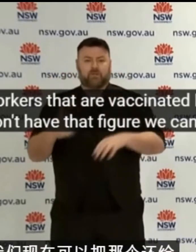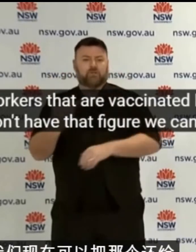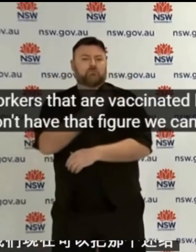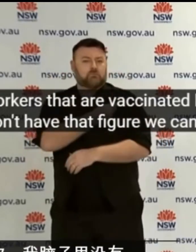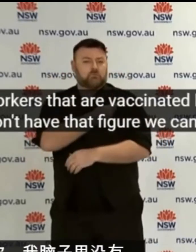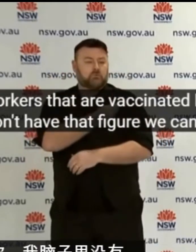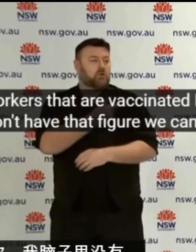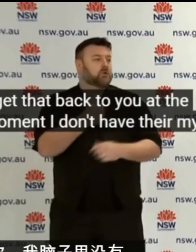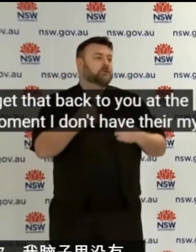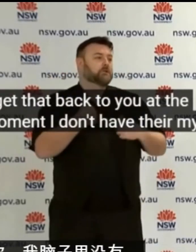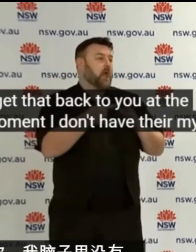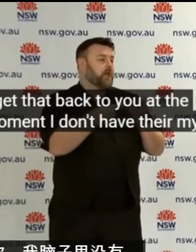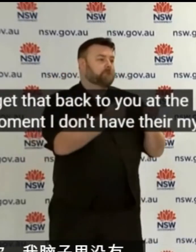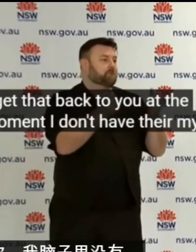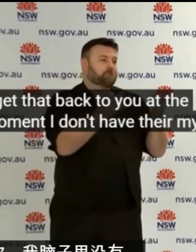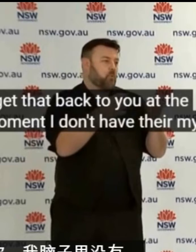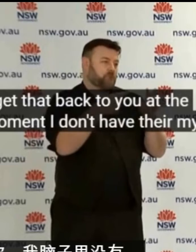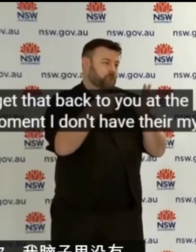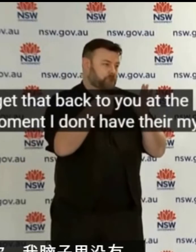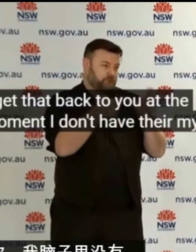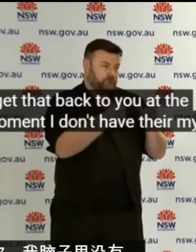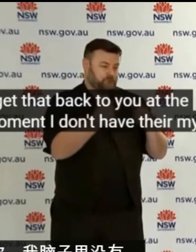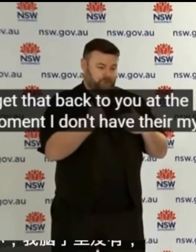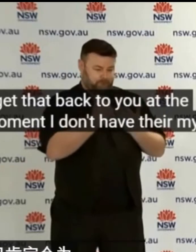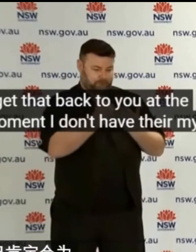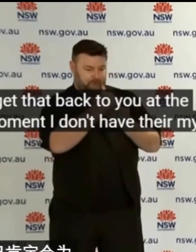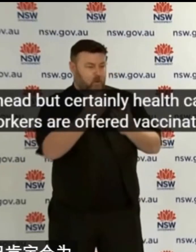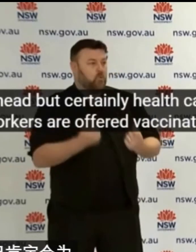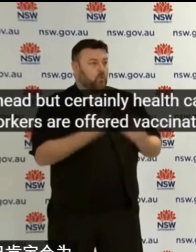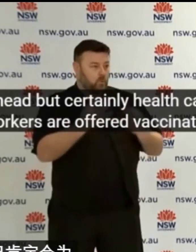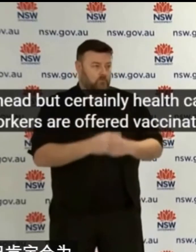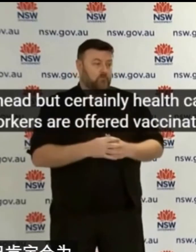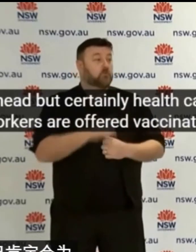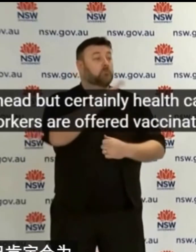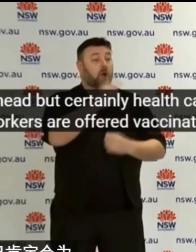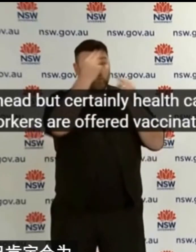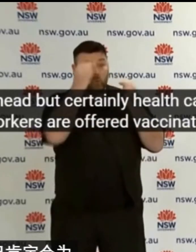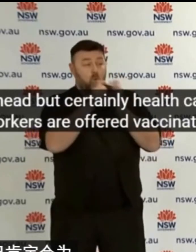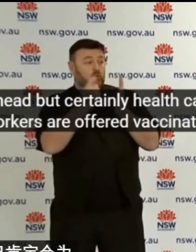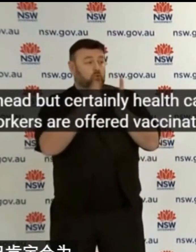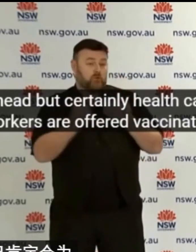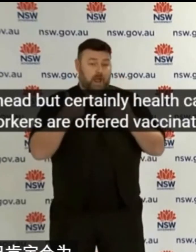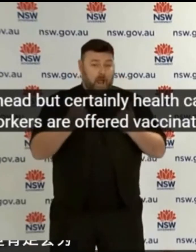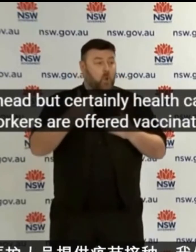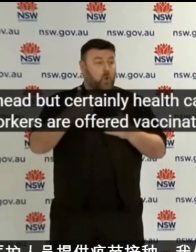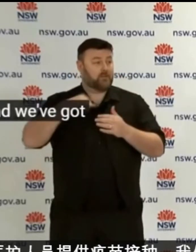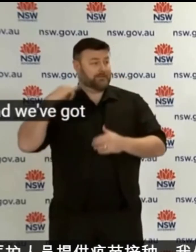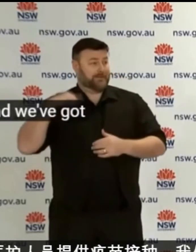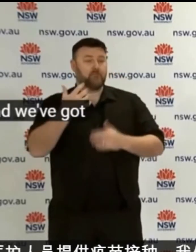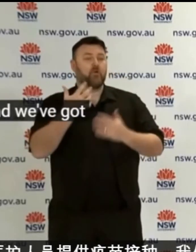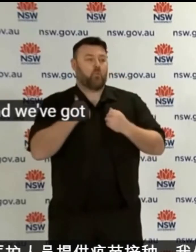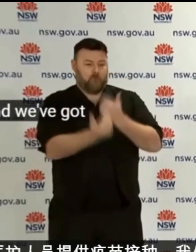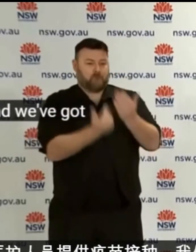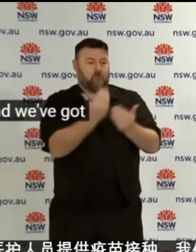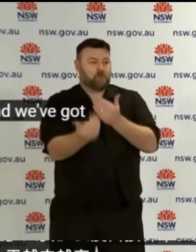head, but certainly healthcare workers are offered vaccination, and we've got higher and higher